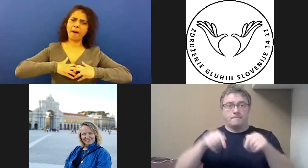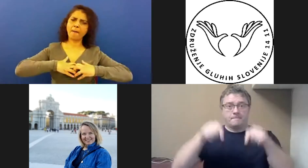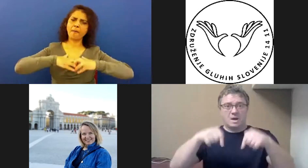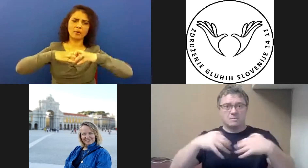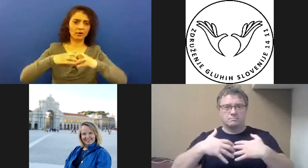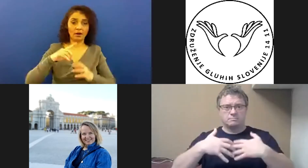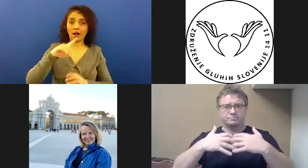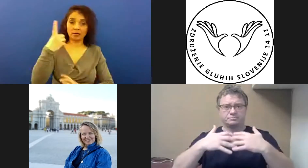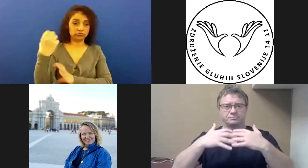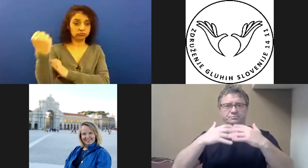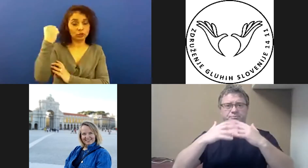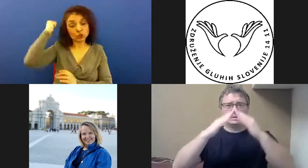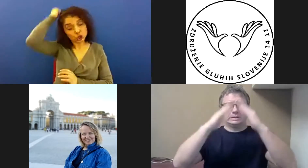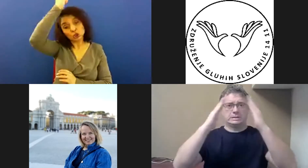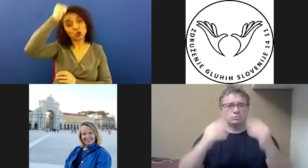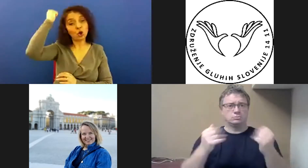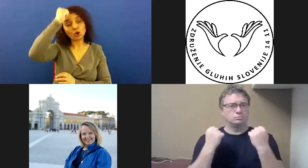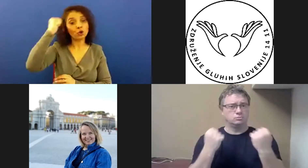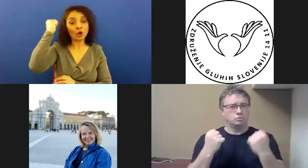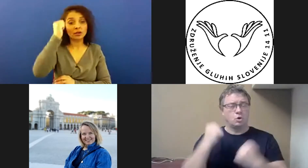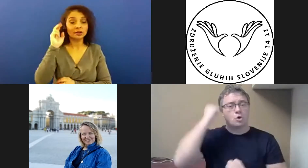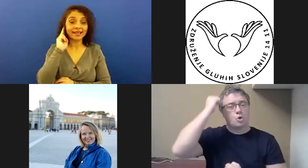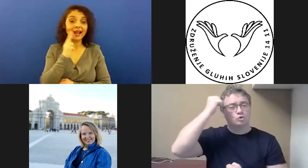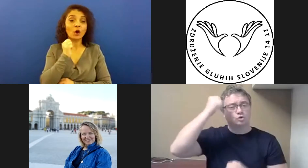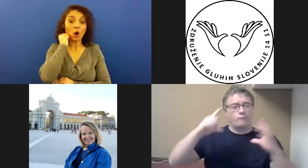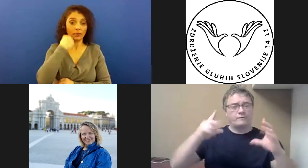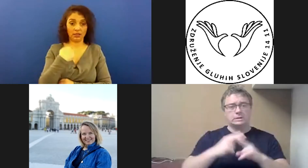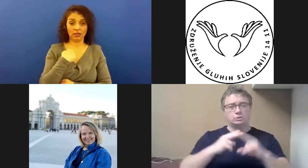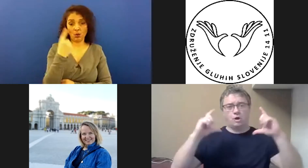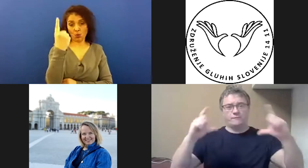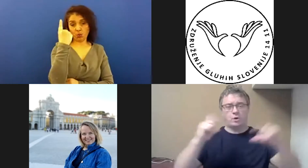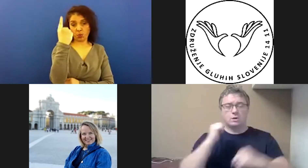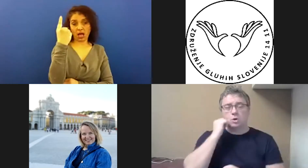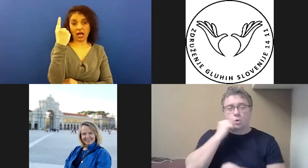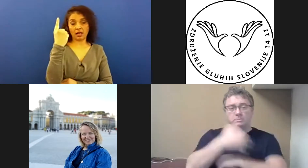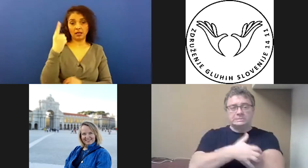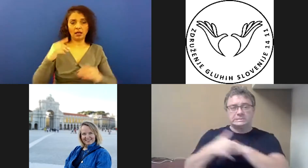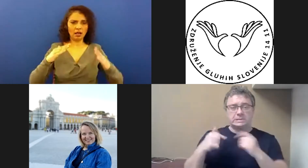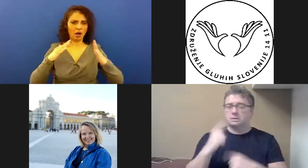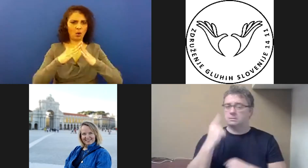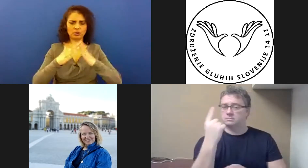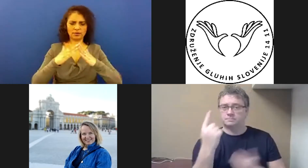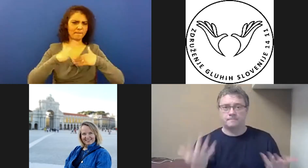In my mother's family business, my oldest brother already had a job.